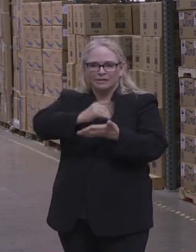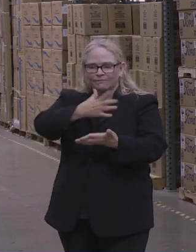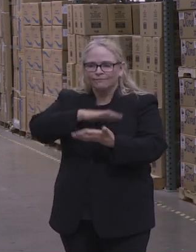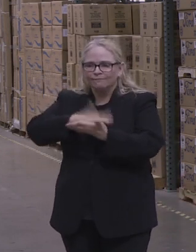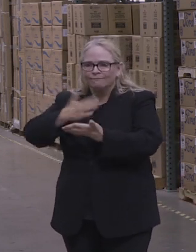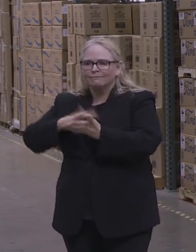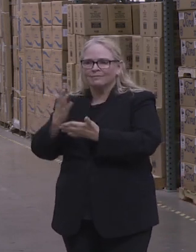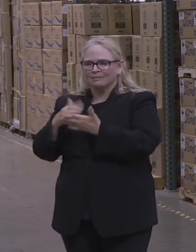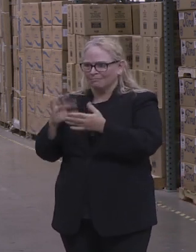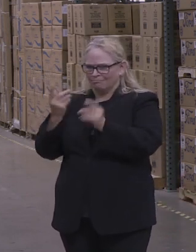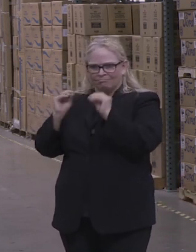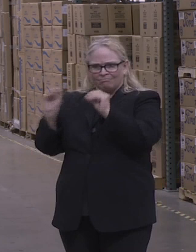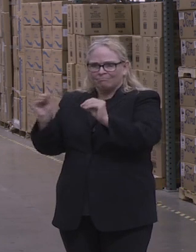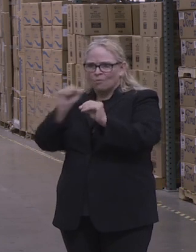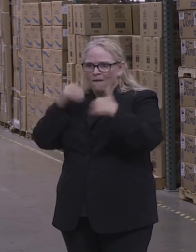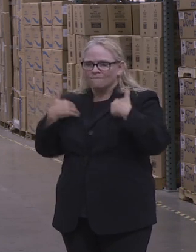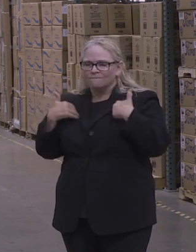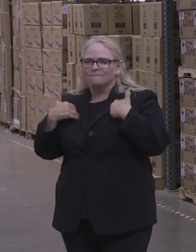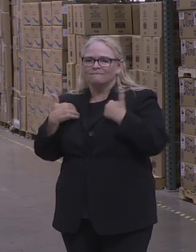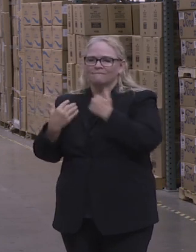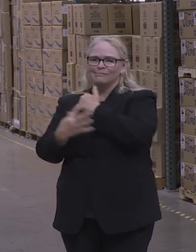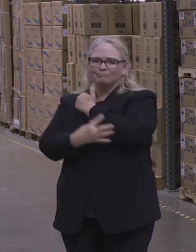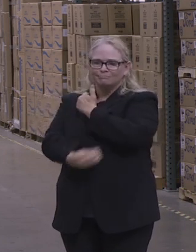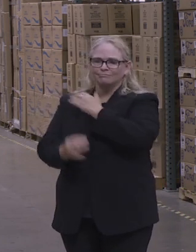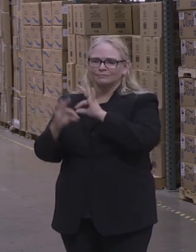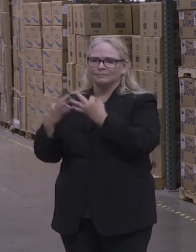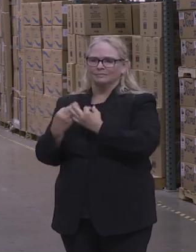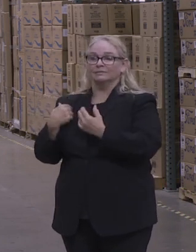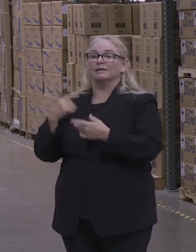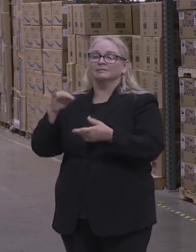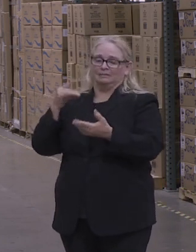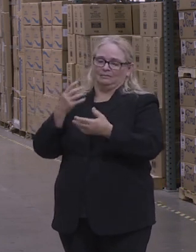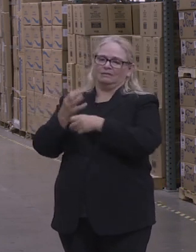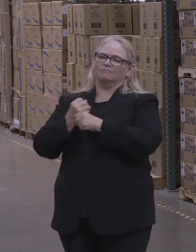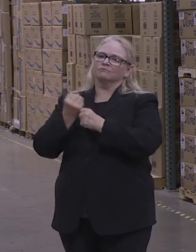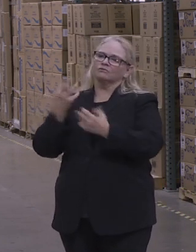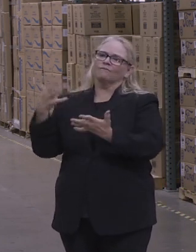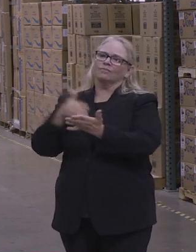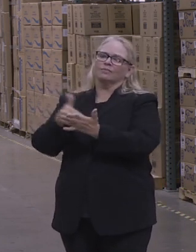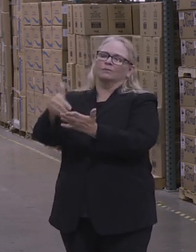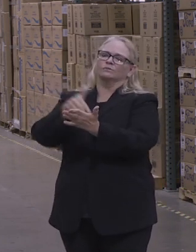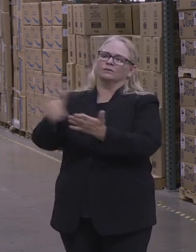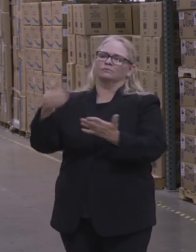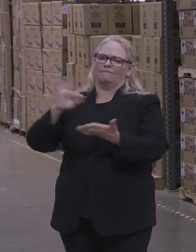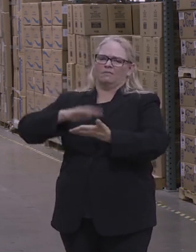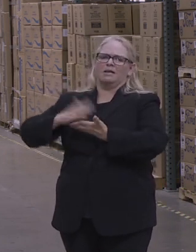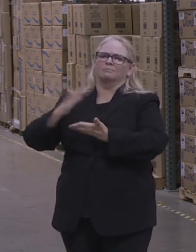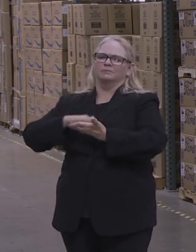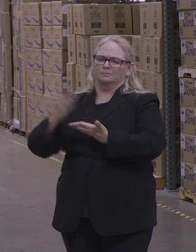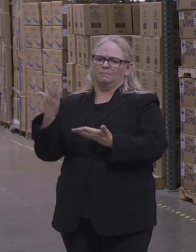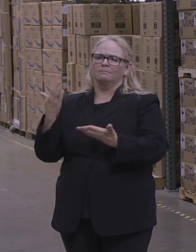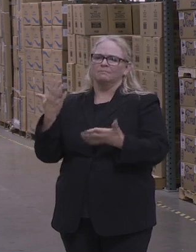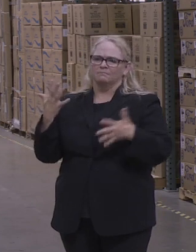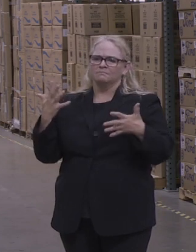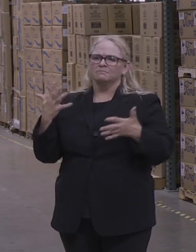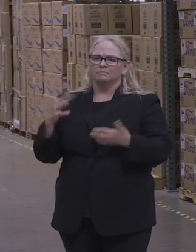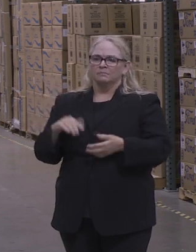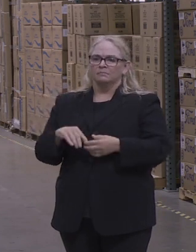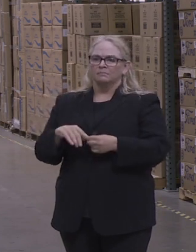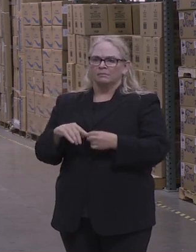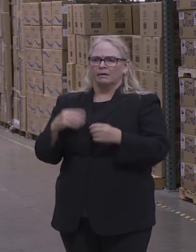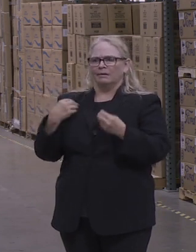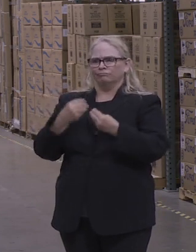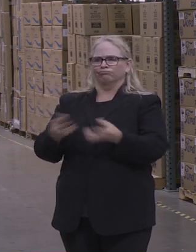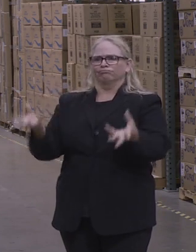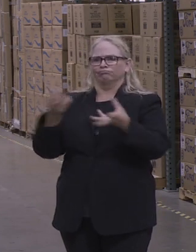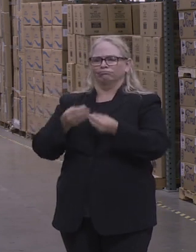able to procure tens of thousands of Chromebooks and laptops and other devices targeted at what we refer to as